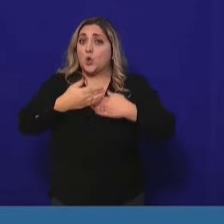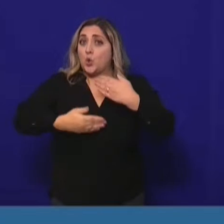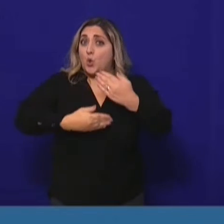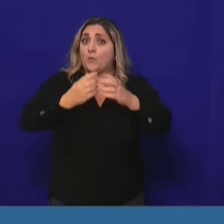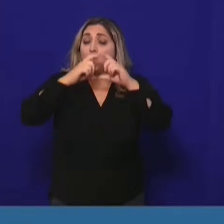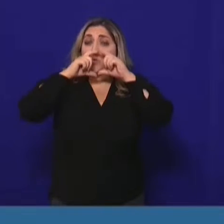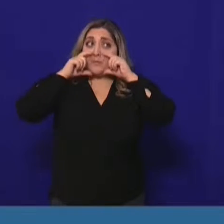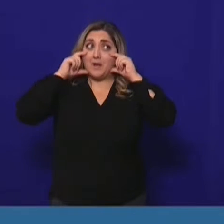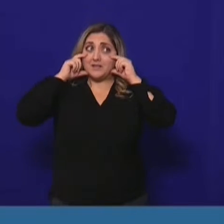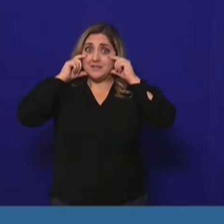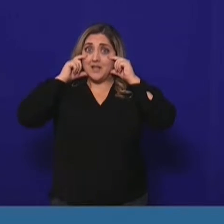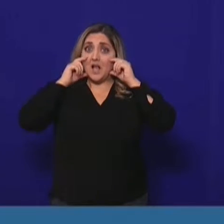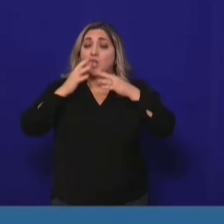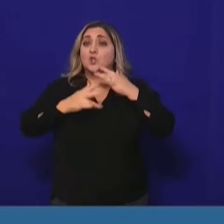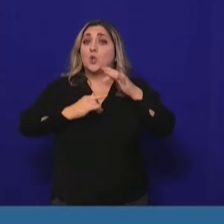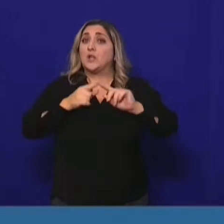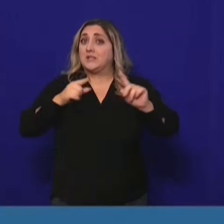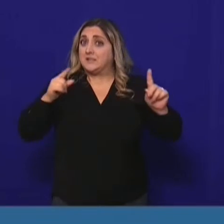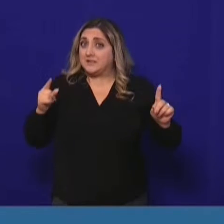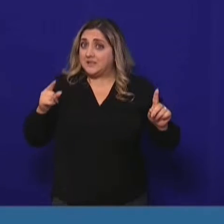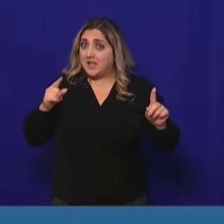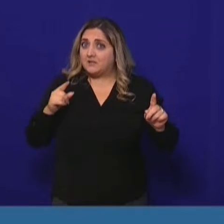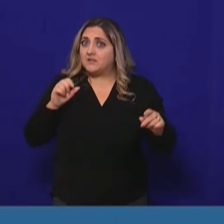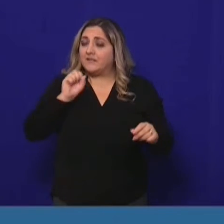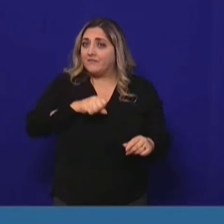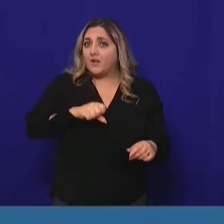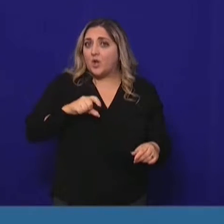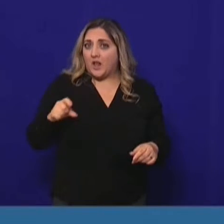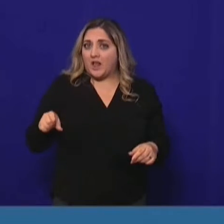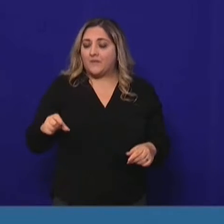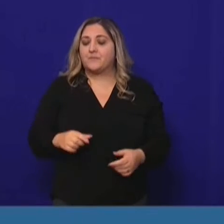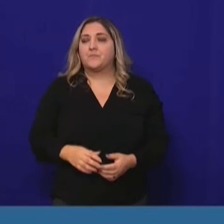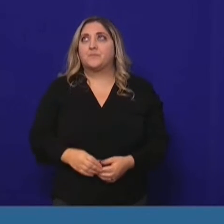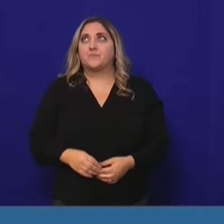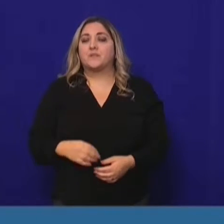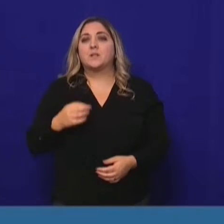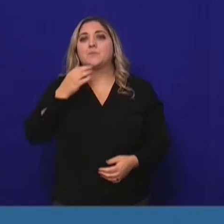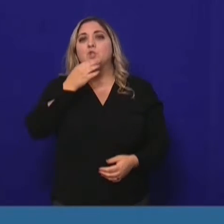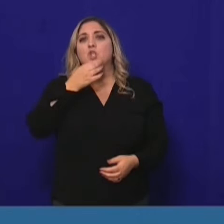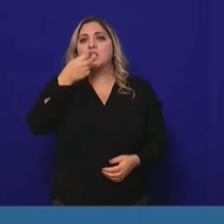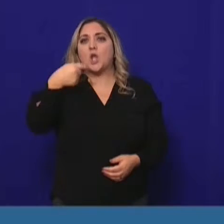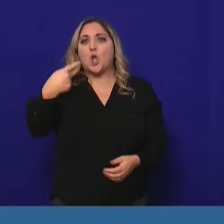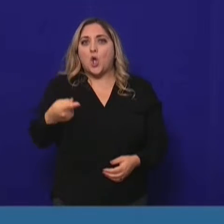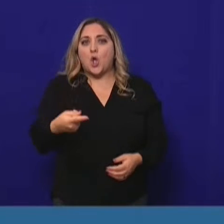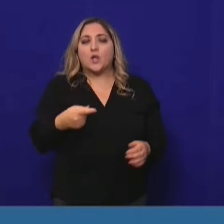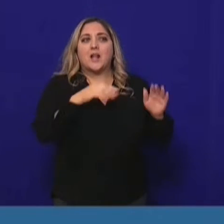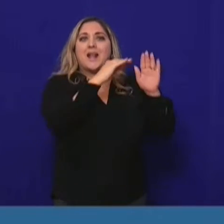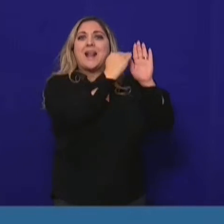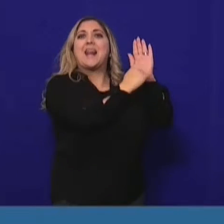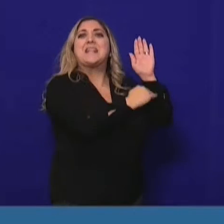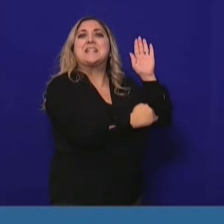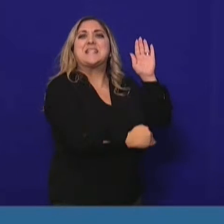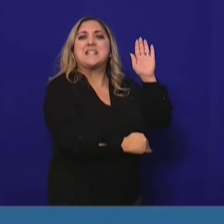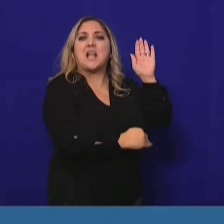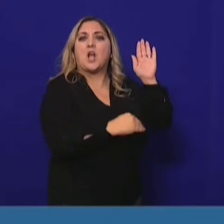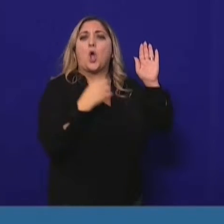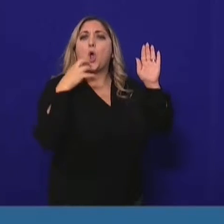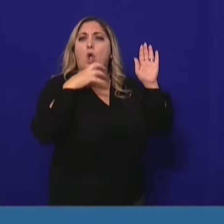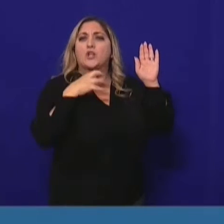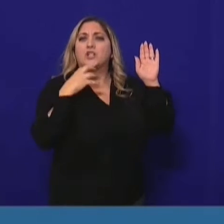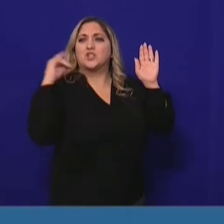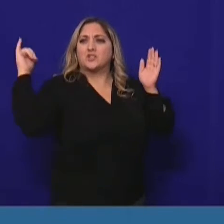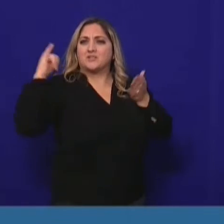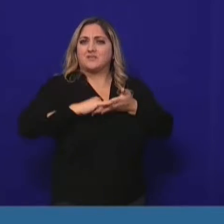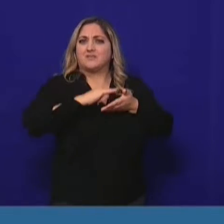masks and follow social distance? And a second question, you mentioned earlier the COVID-19 amber list. Could you explain in a bit more detail